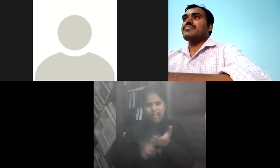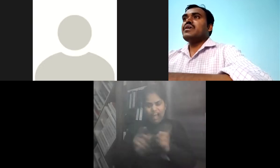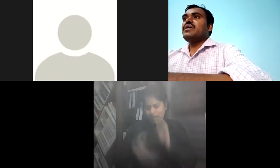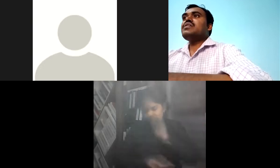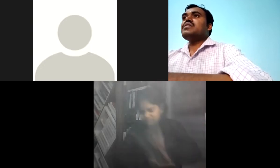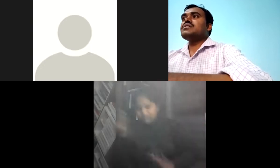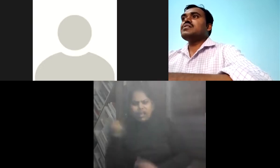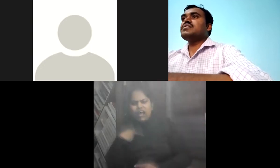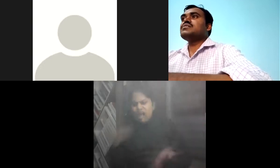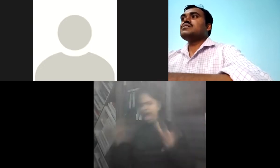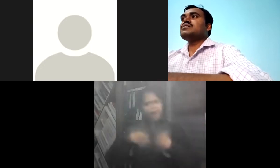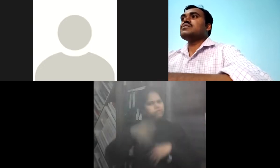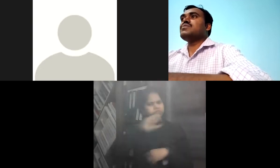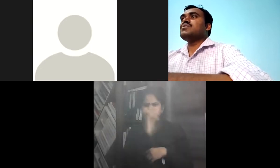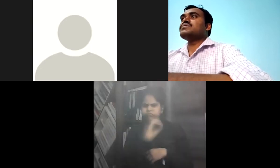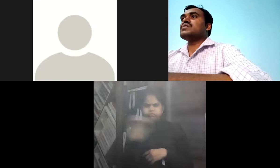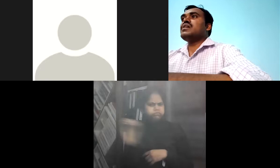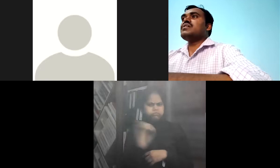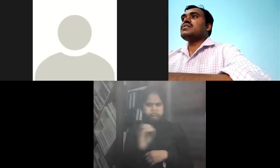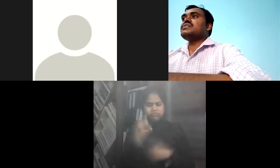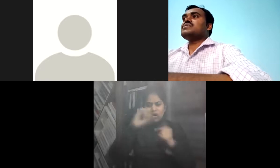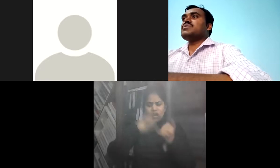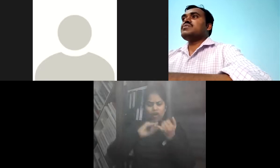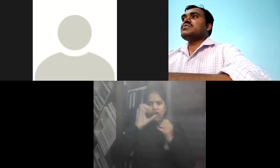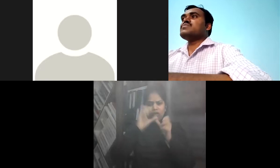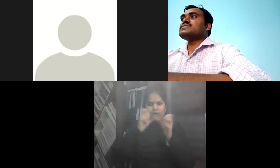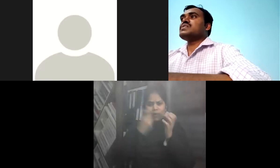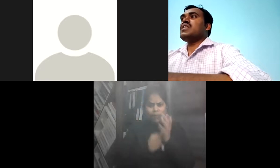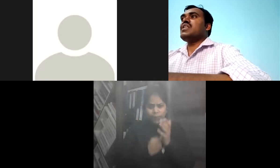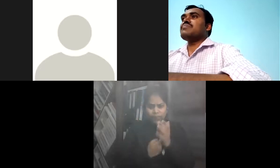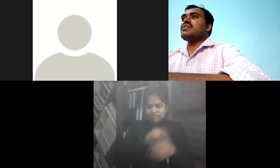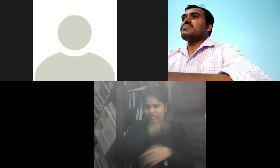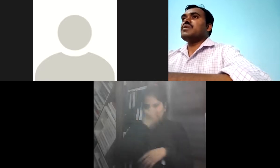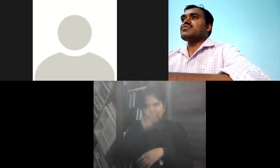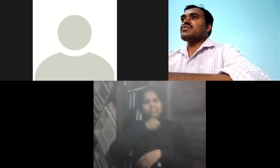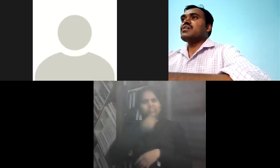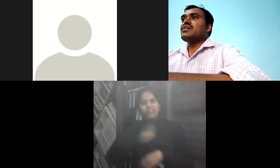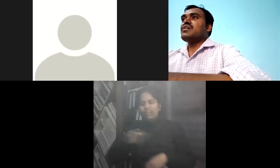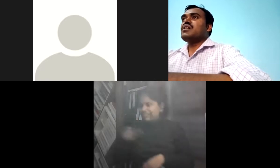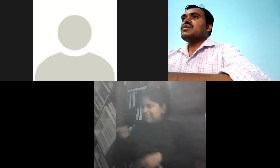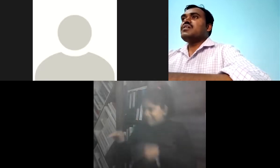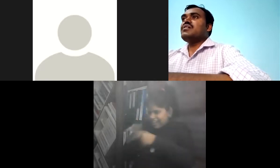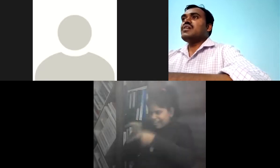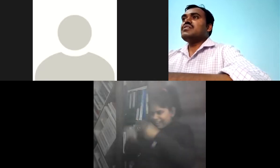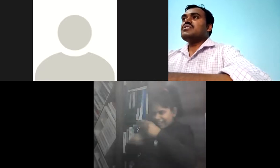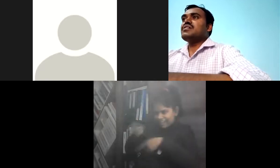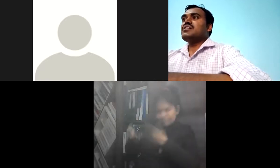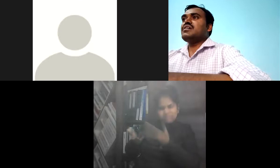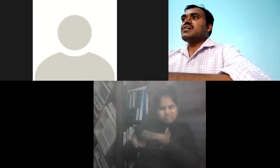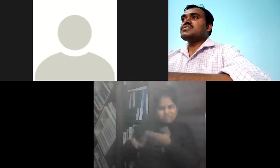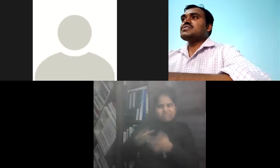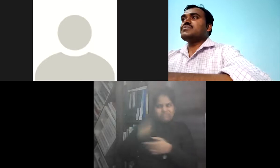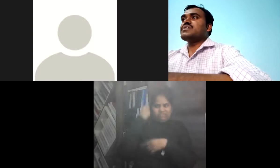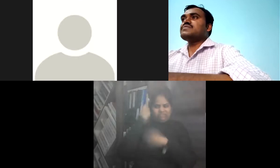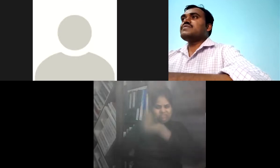him. Yet Oscar, a 3-year-old, was underestimated of his skill and manipulation. In the year